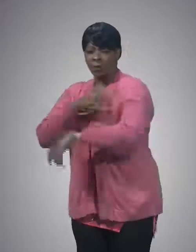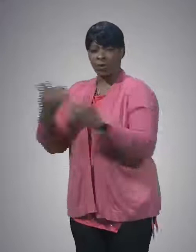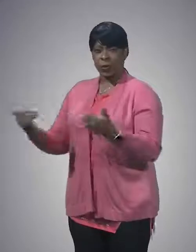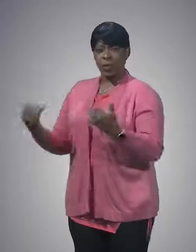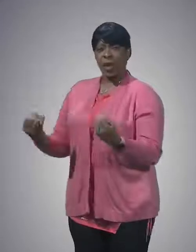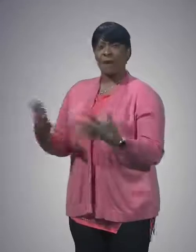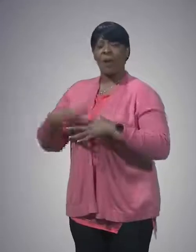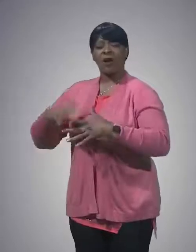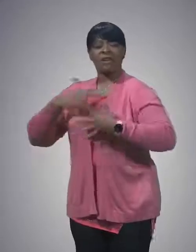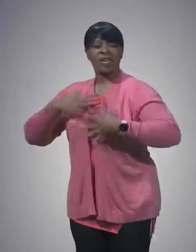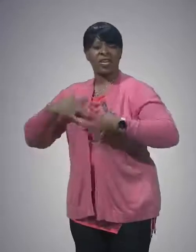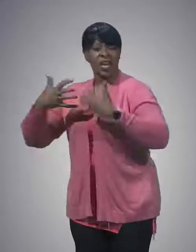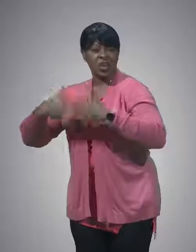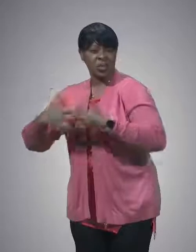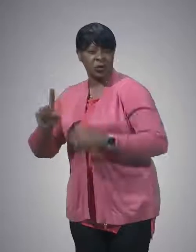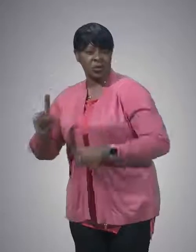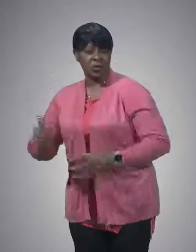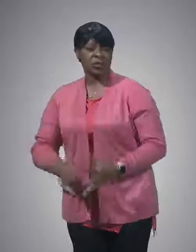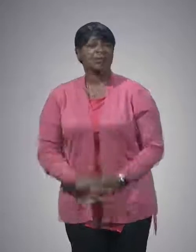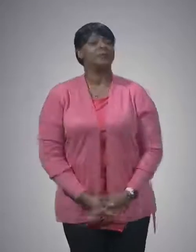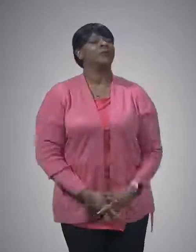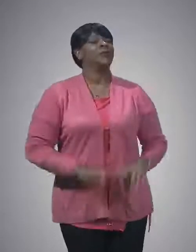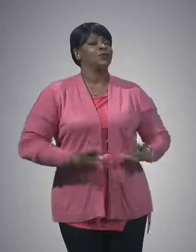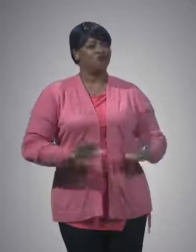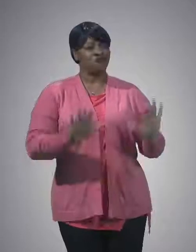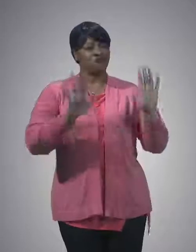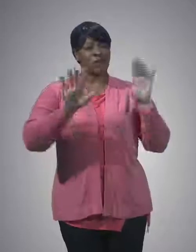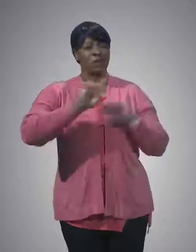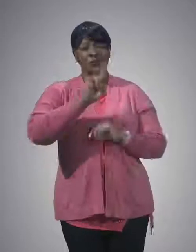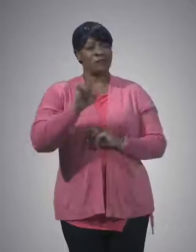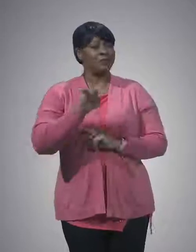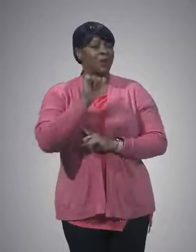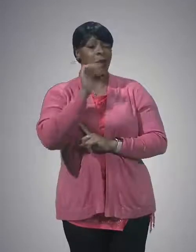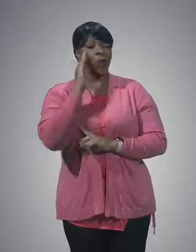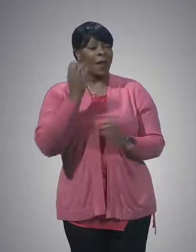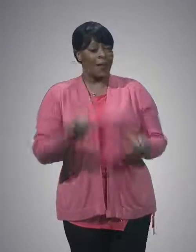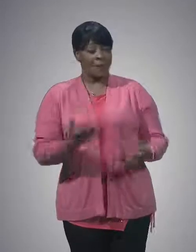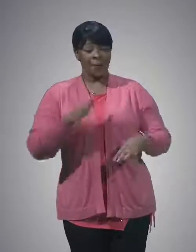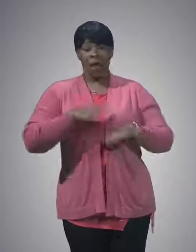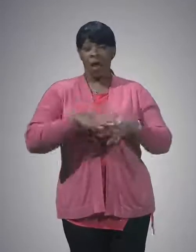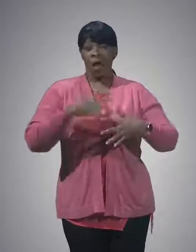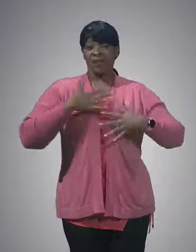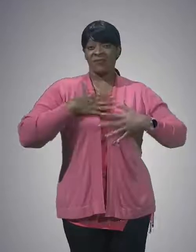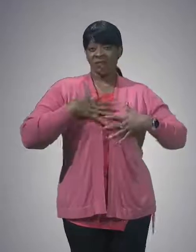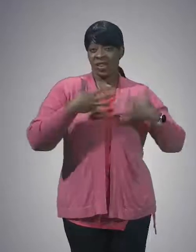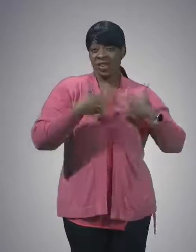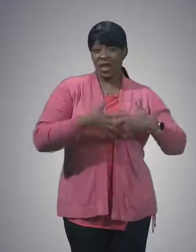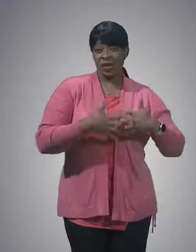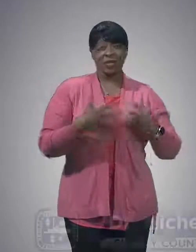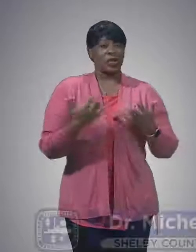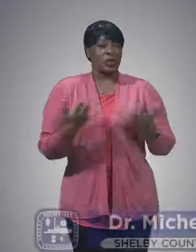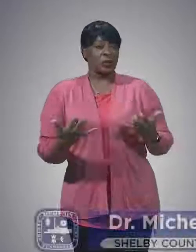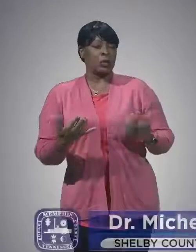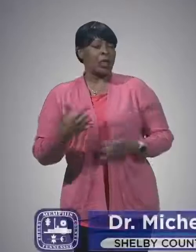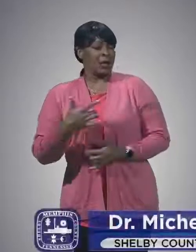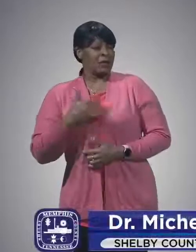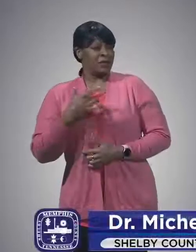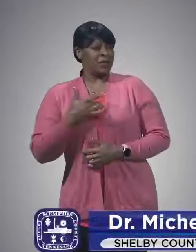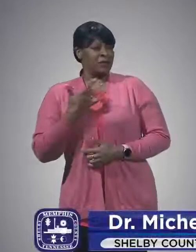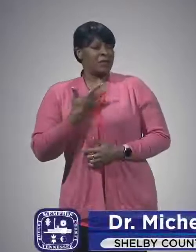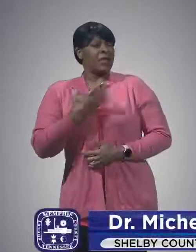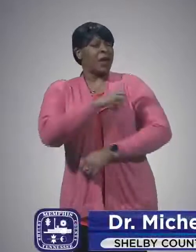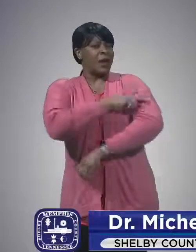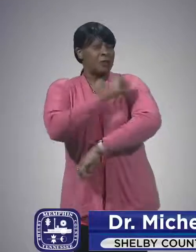on ventilators? Great question. I do not know how many are on ventilators, but right now I believe the